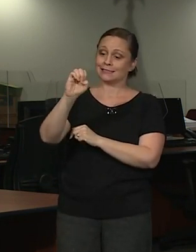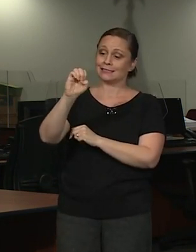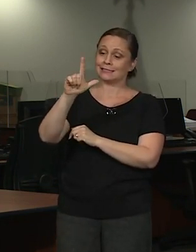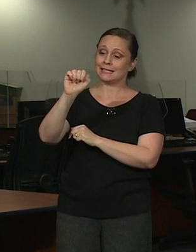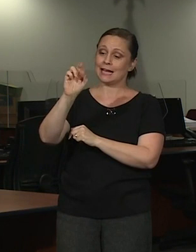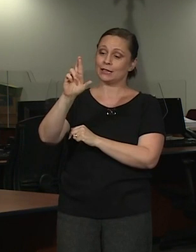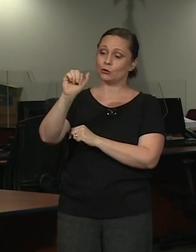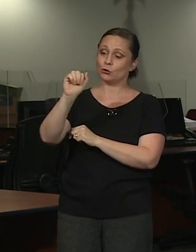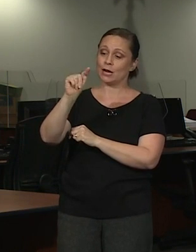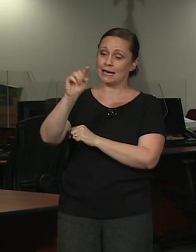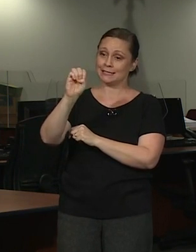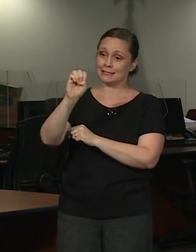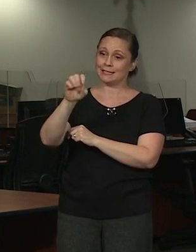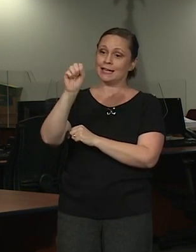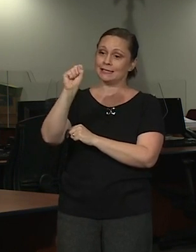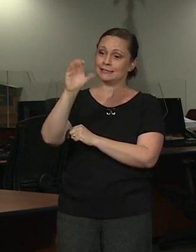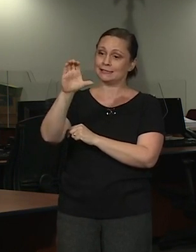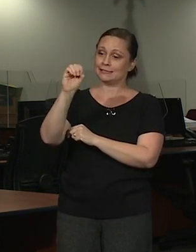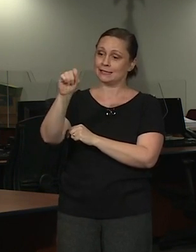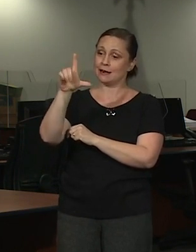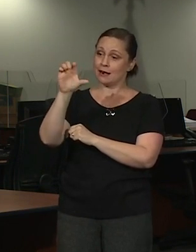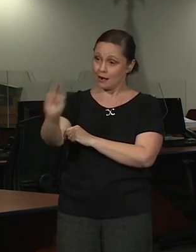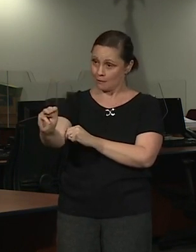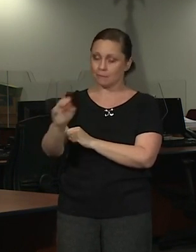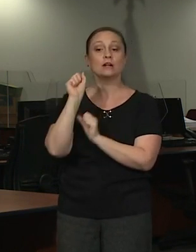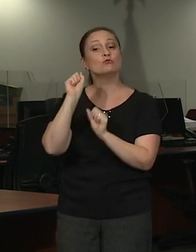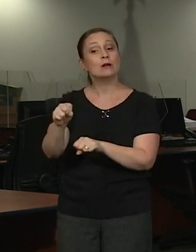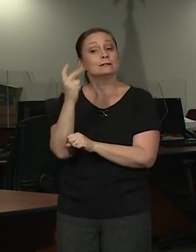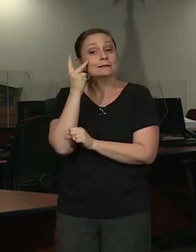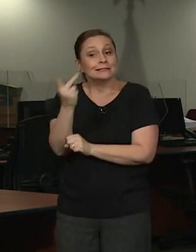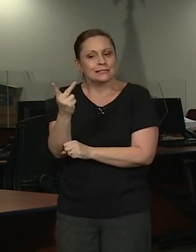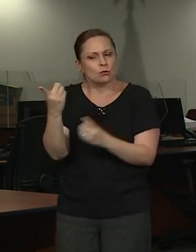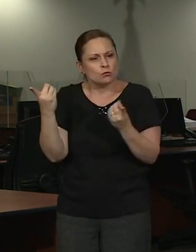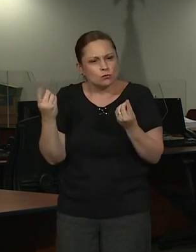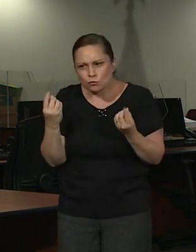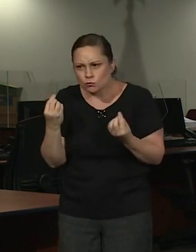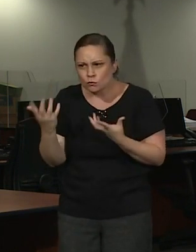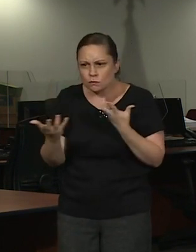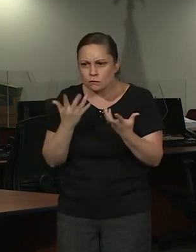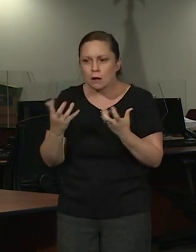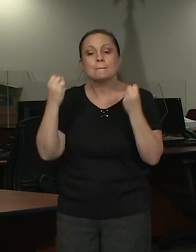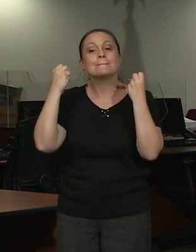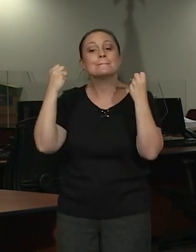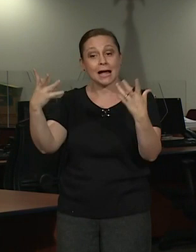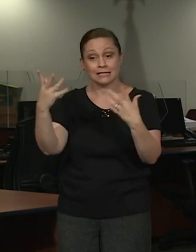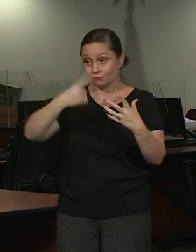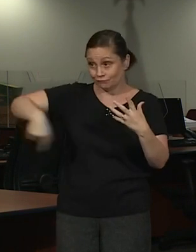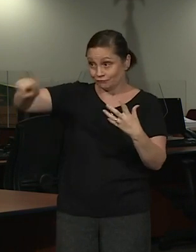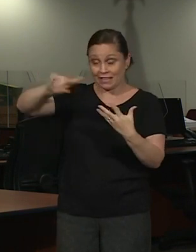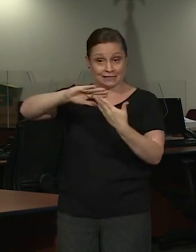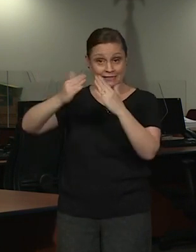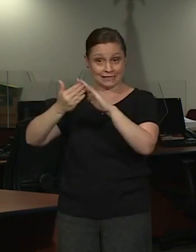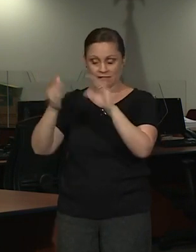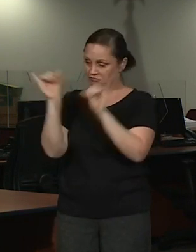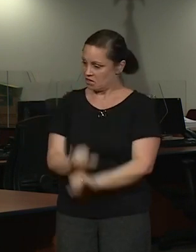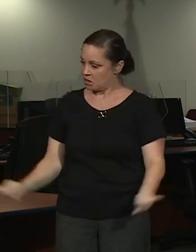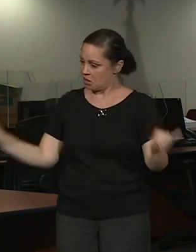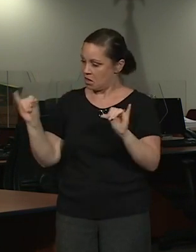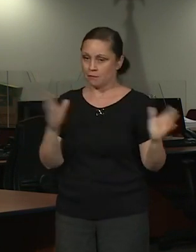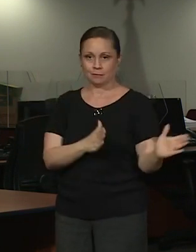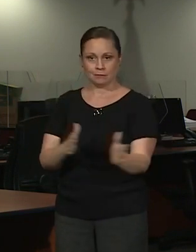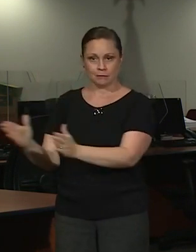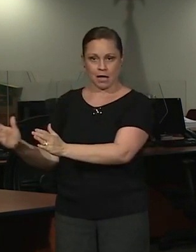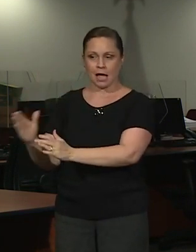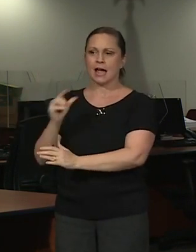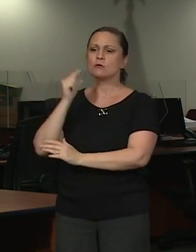acceleratesc.com, and you can see what you need to do. There's several cities have similar plans. The city of Greenville, I think,